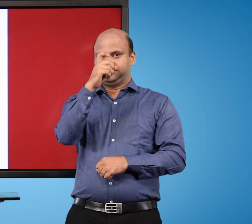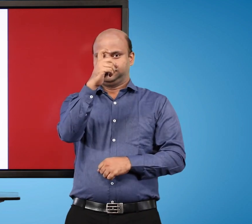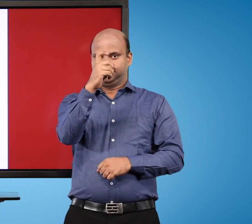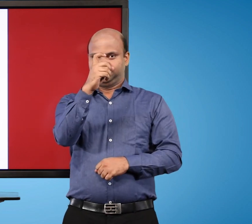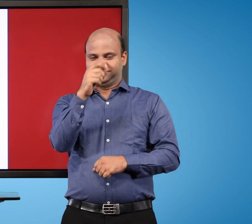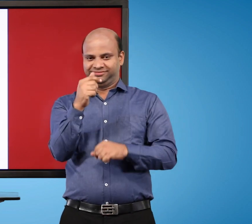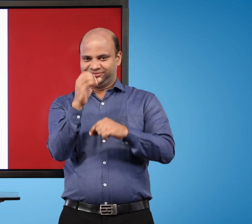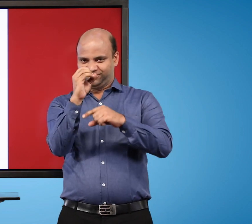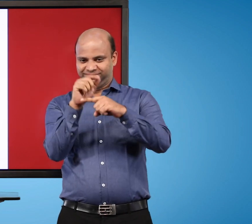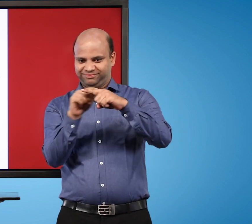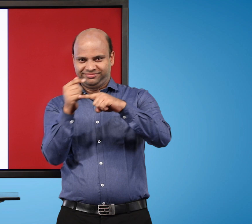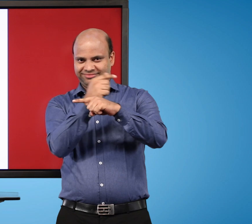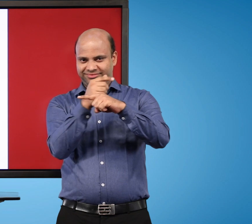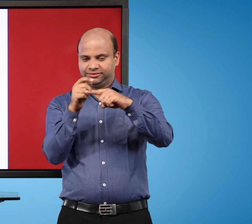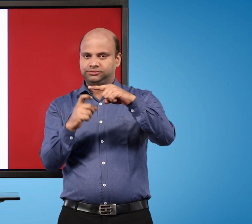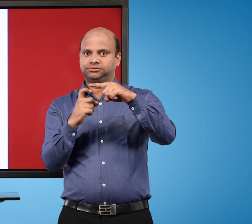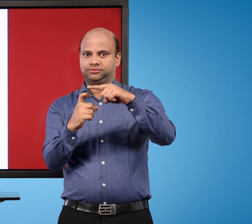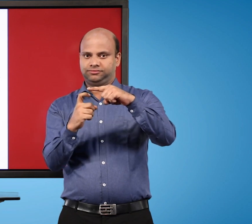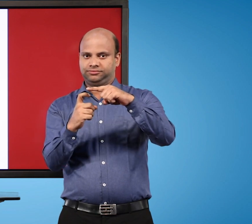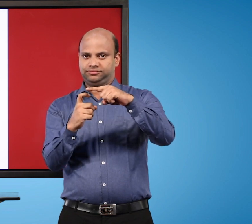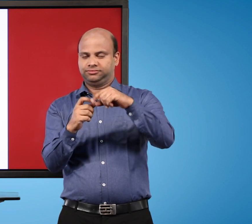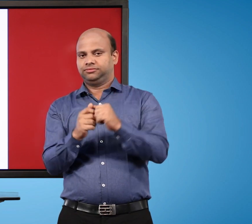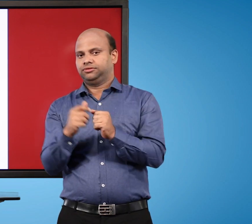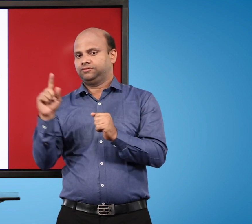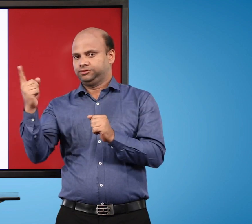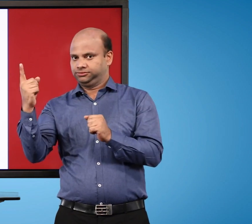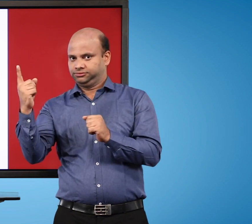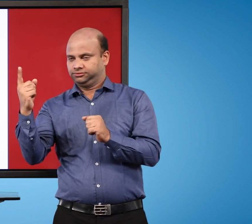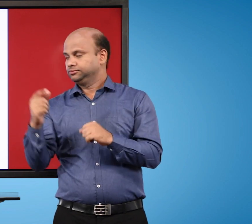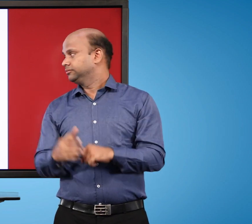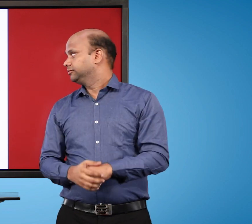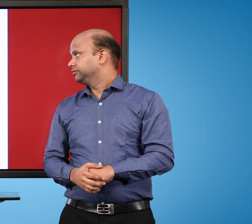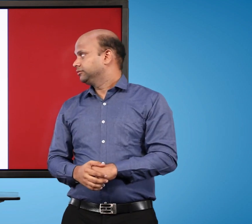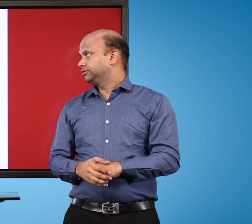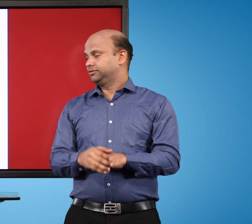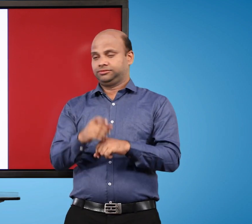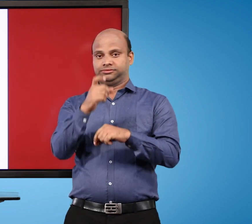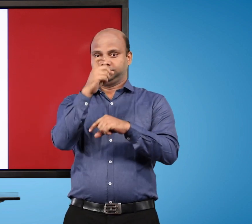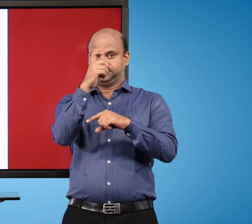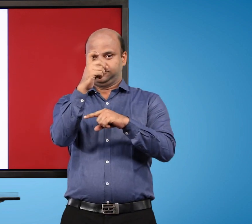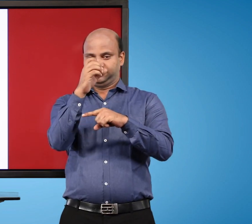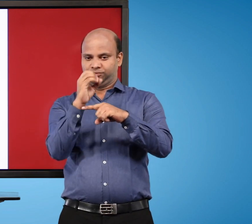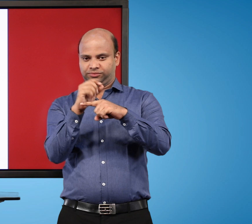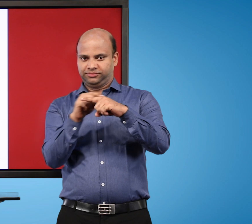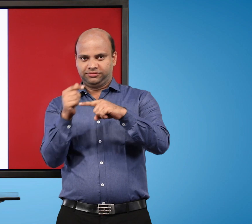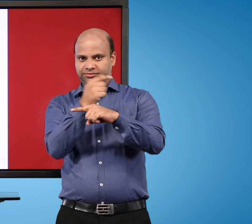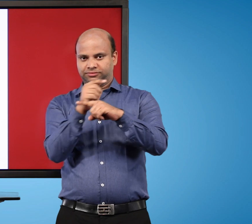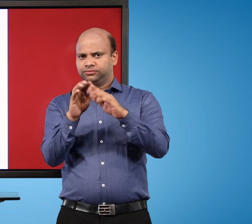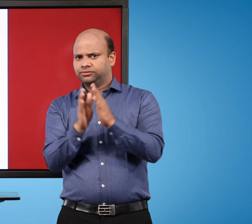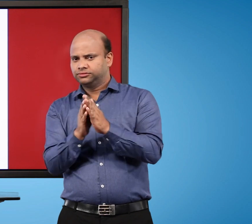7 minus 0 is equal to 7. 1. Minus 0 is equal to